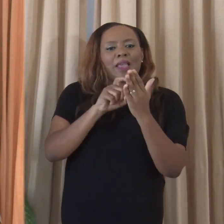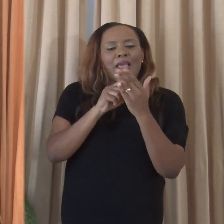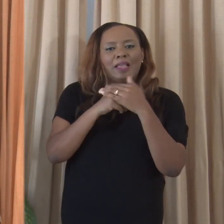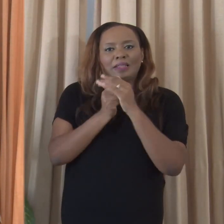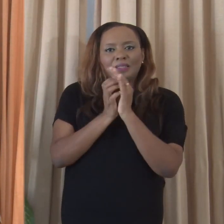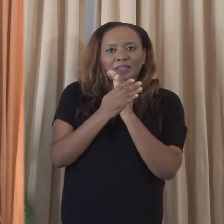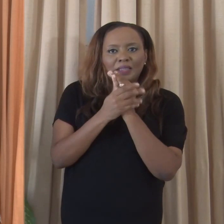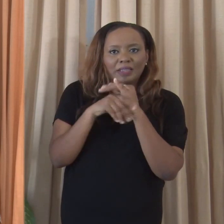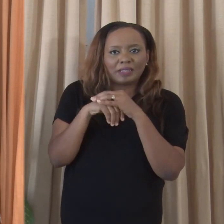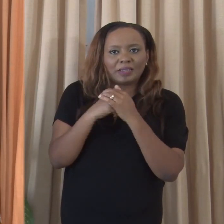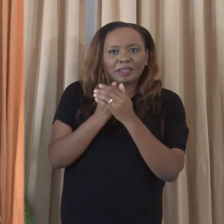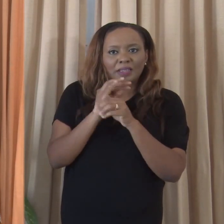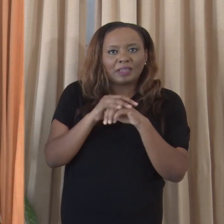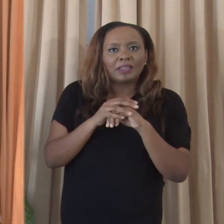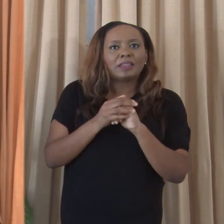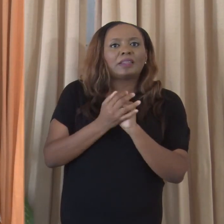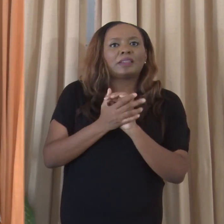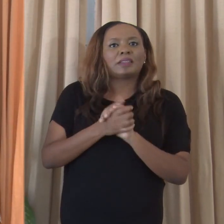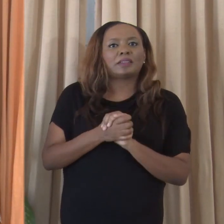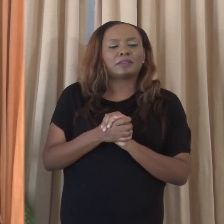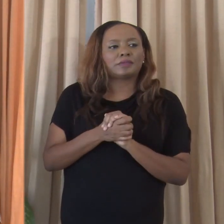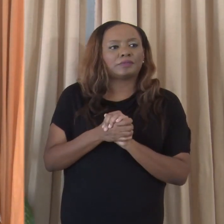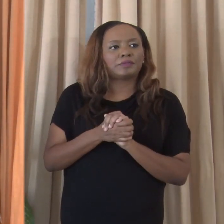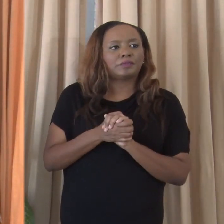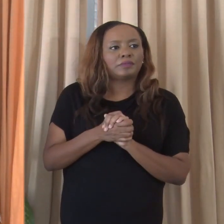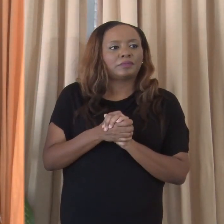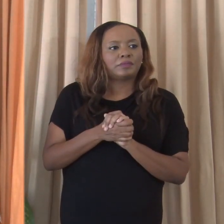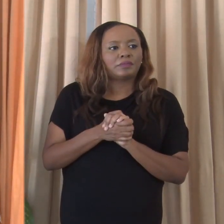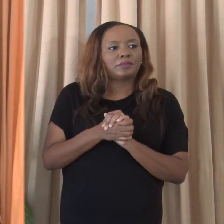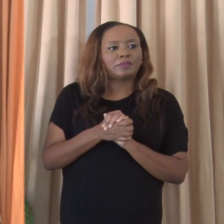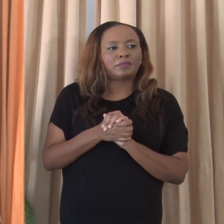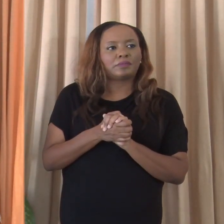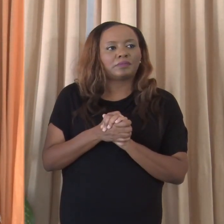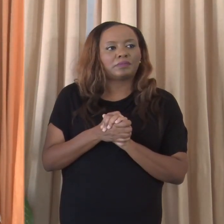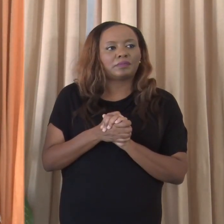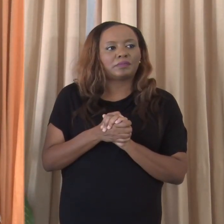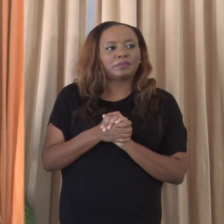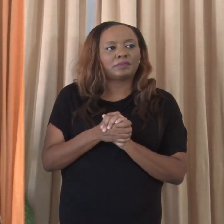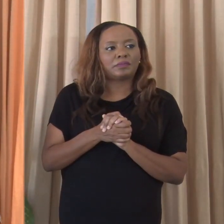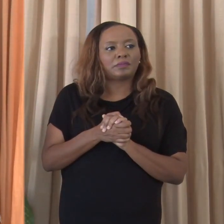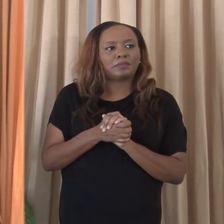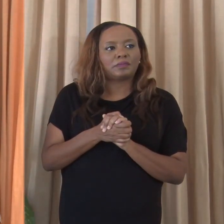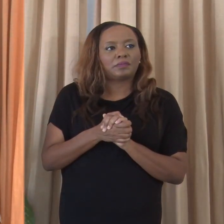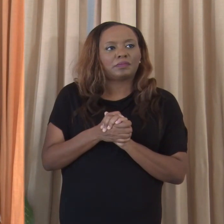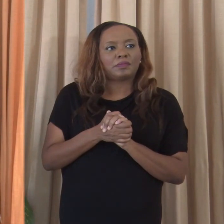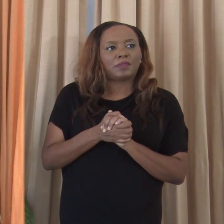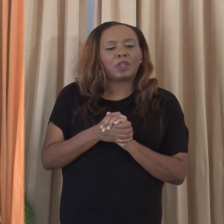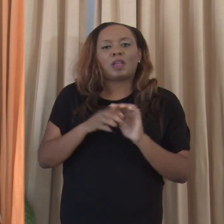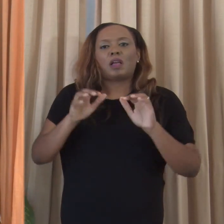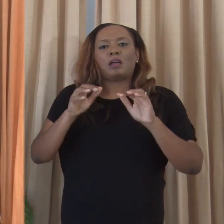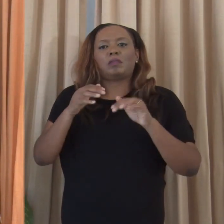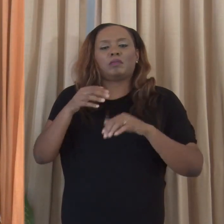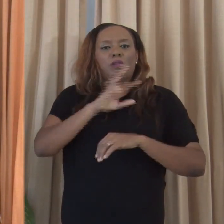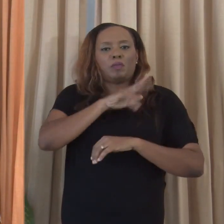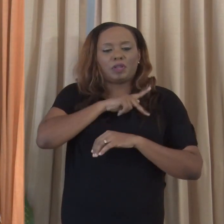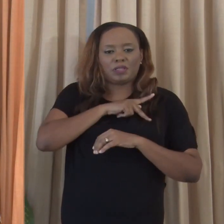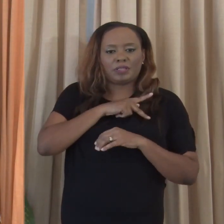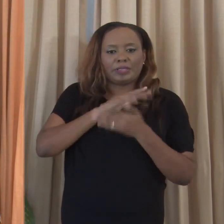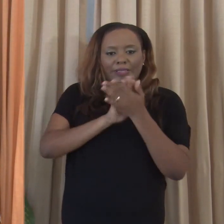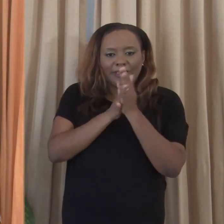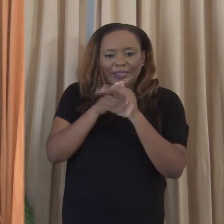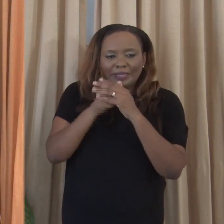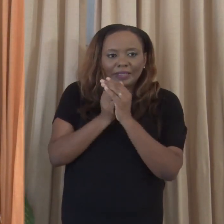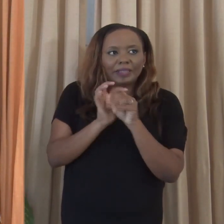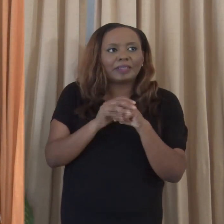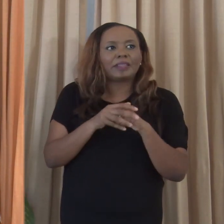and a lot of sessions on personal hygiene and some measure of distancing. So I know it's